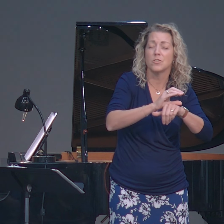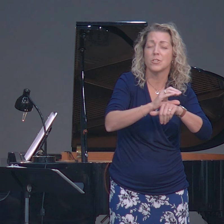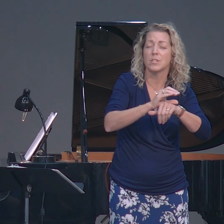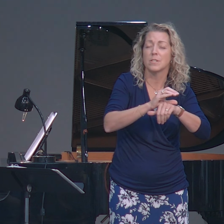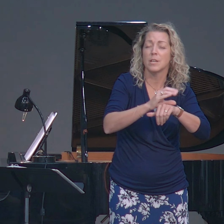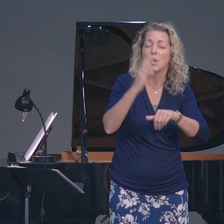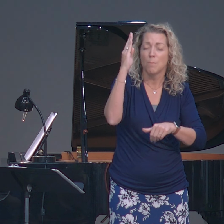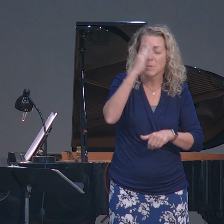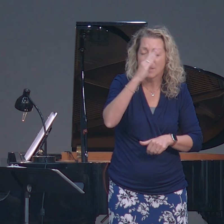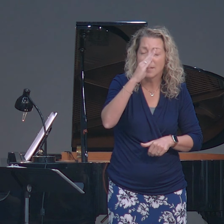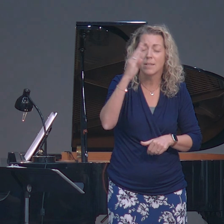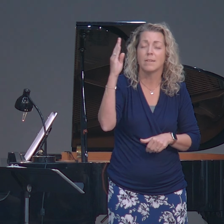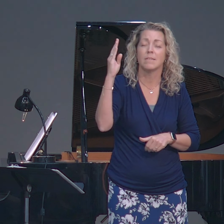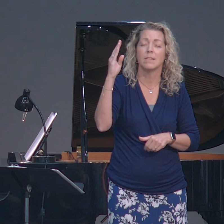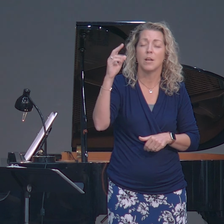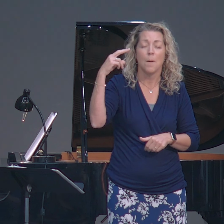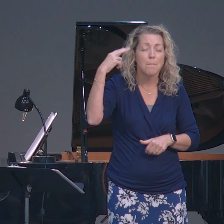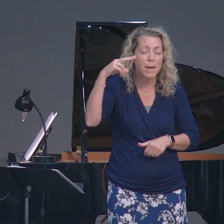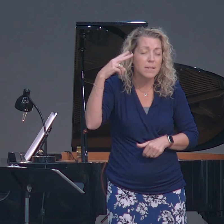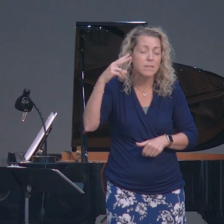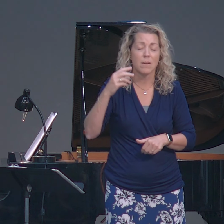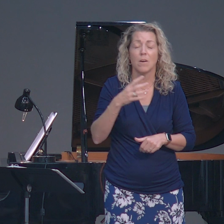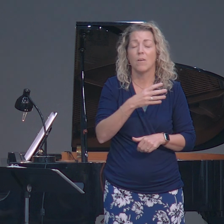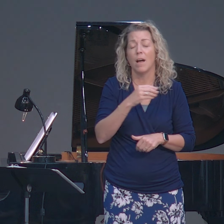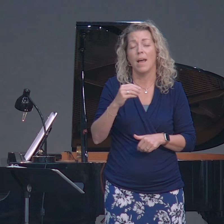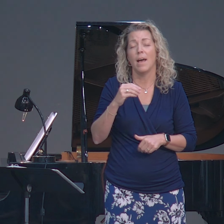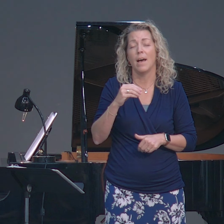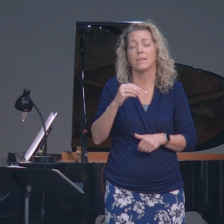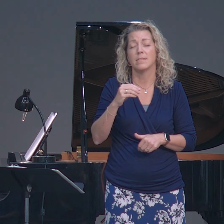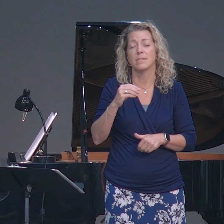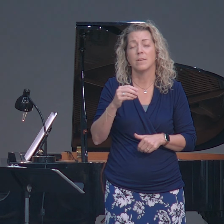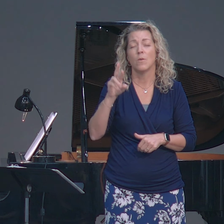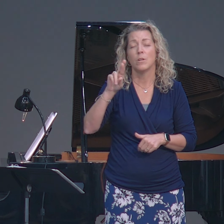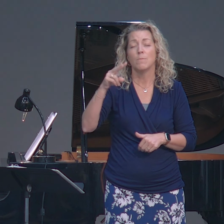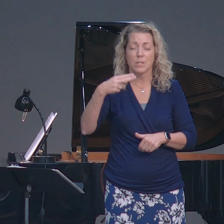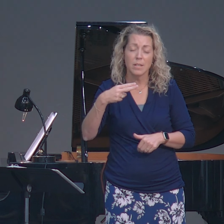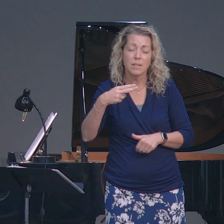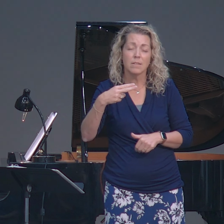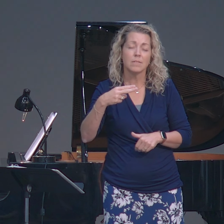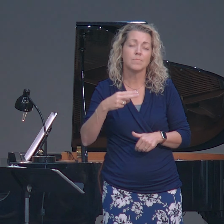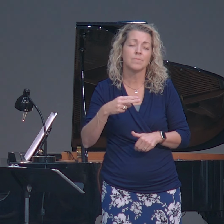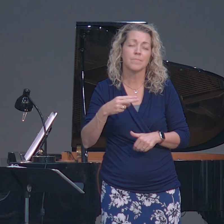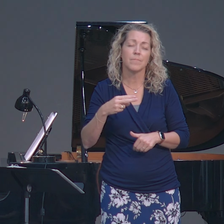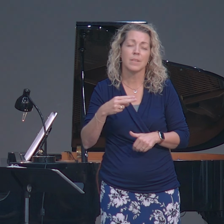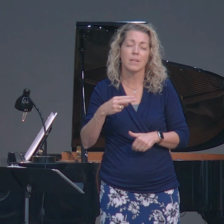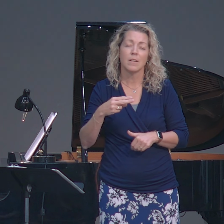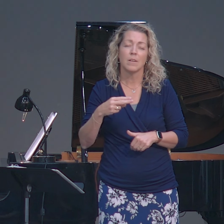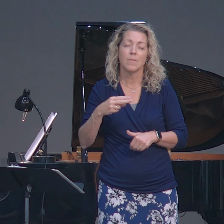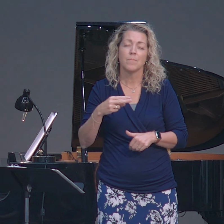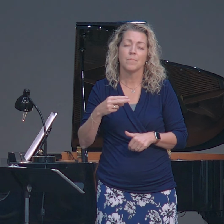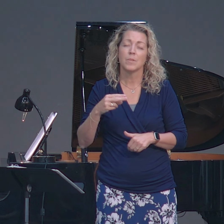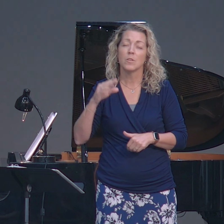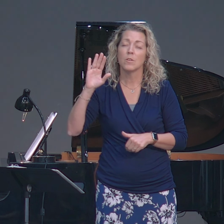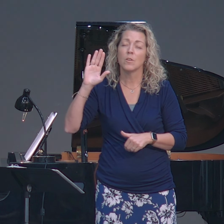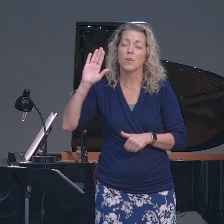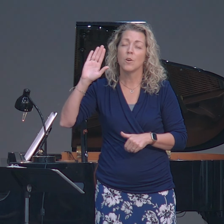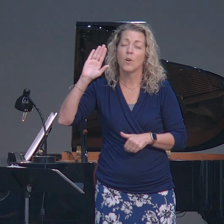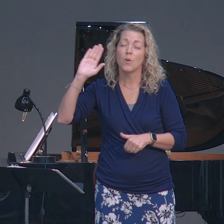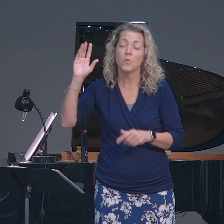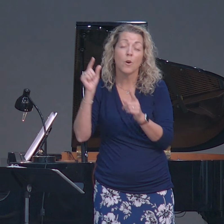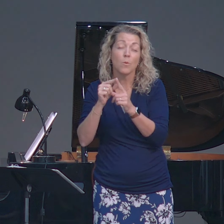in Mexico, and into our sister church in Lawrence. Father, we pray that the preaching of your word this morning